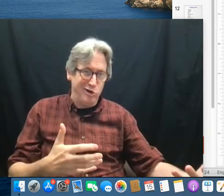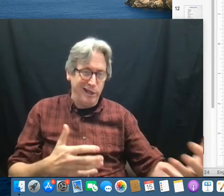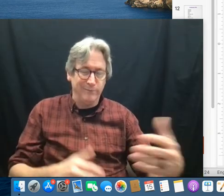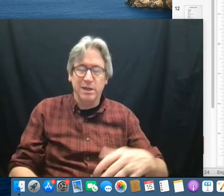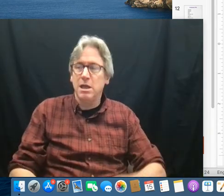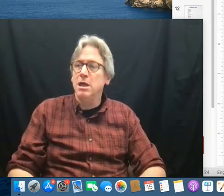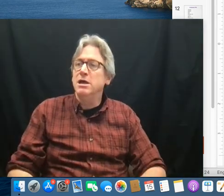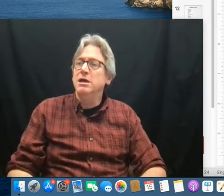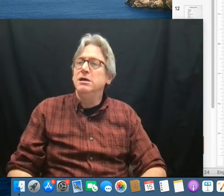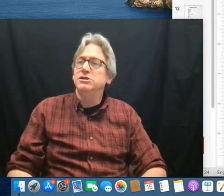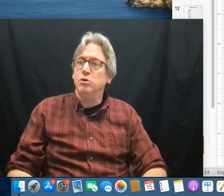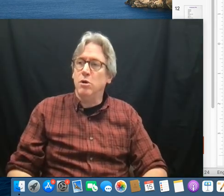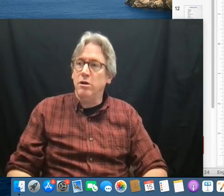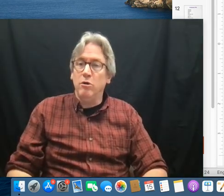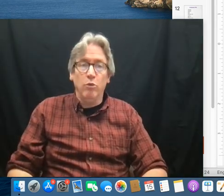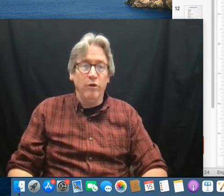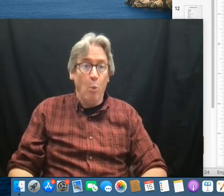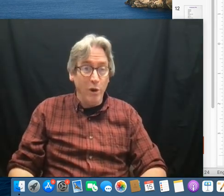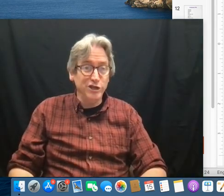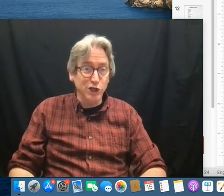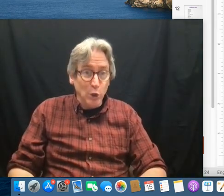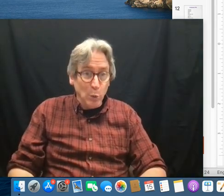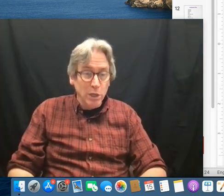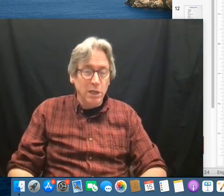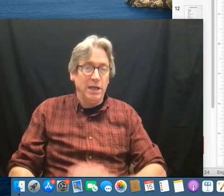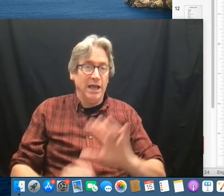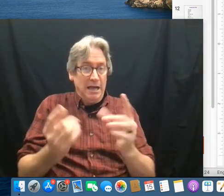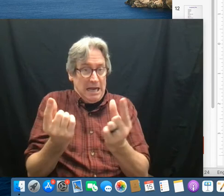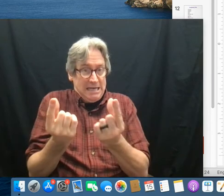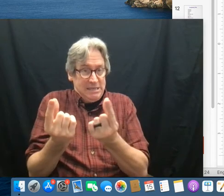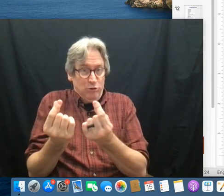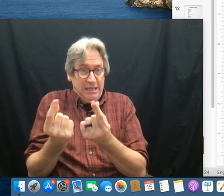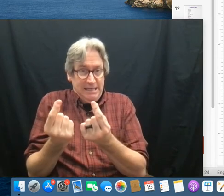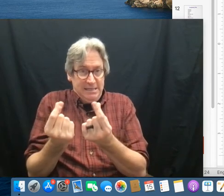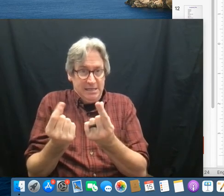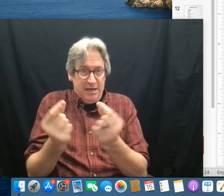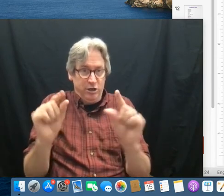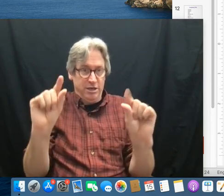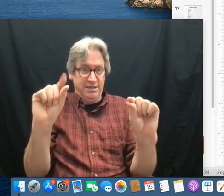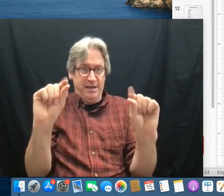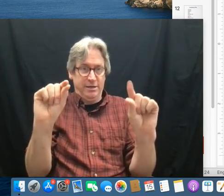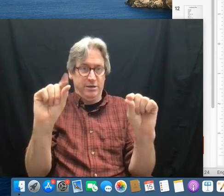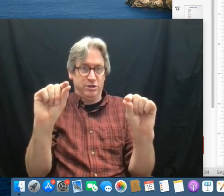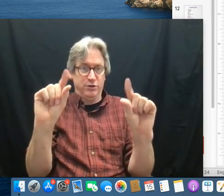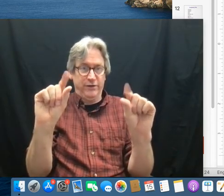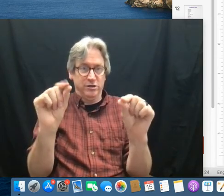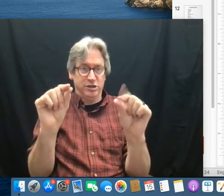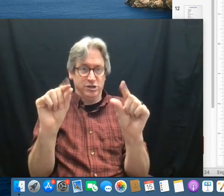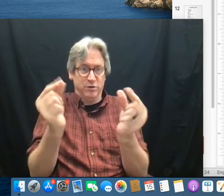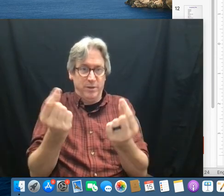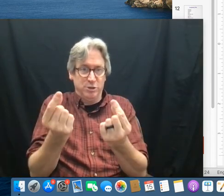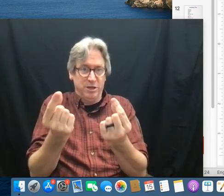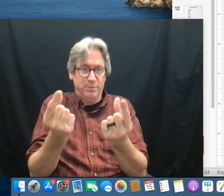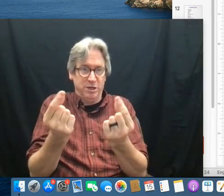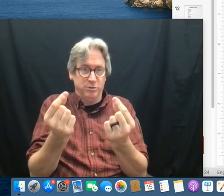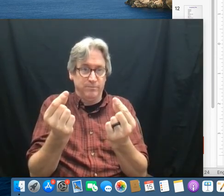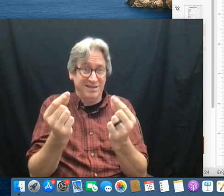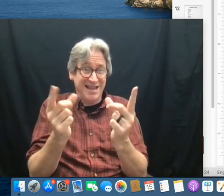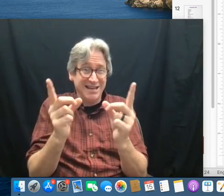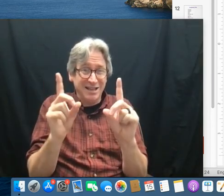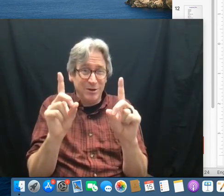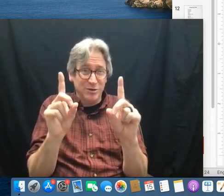I'm going to ask, what did you do last weekend? We've already done, how are you? So the next one we will often use as a